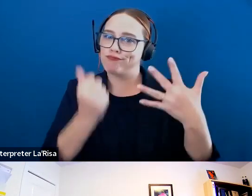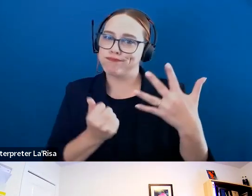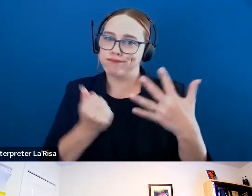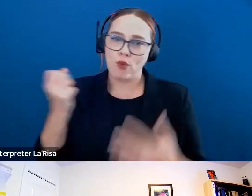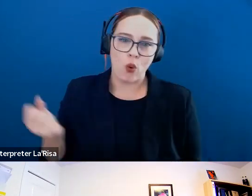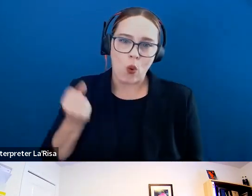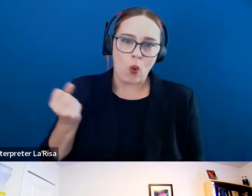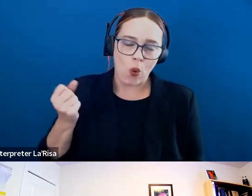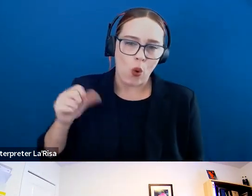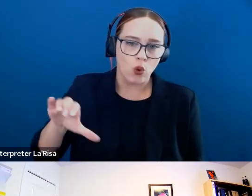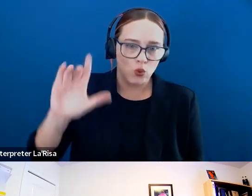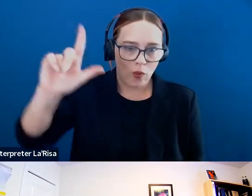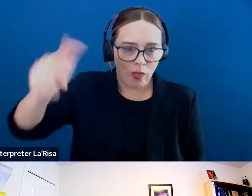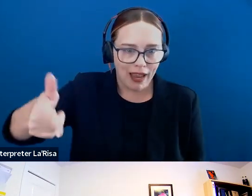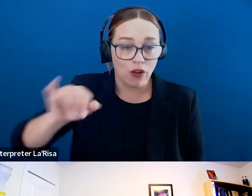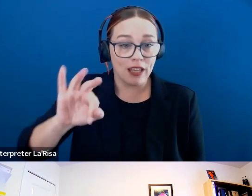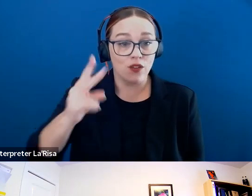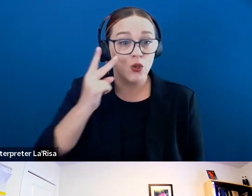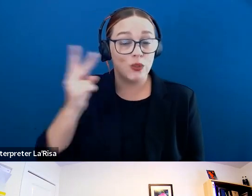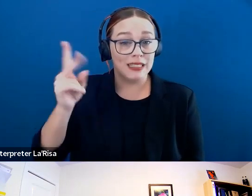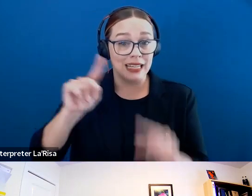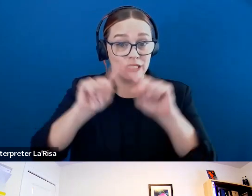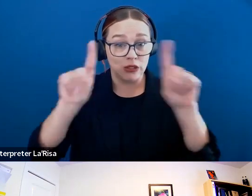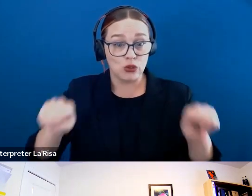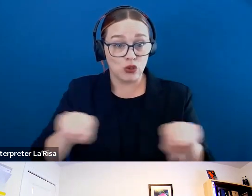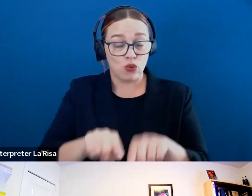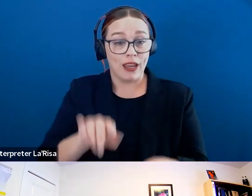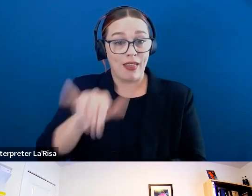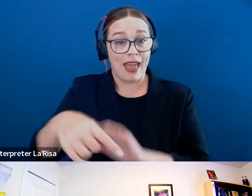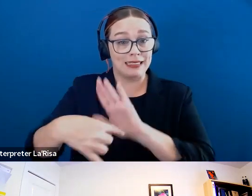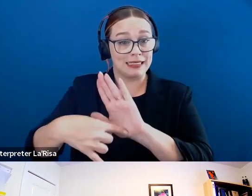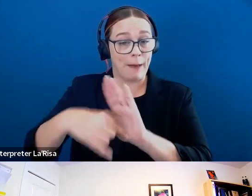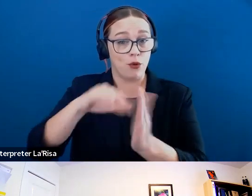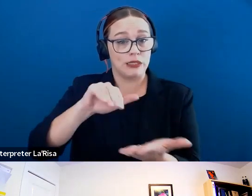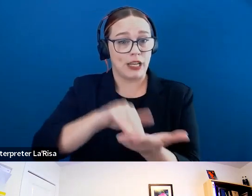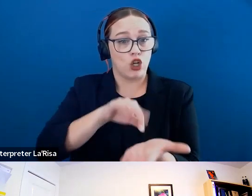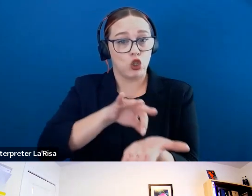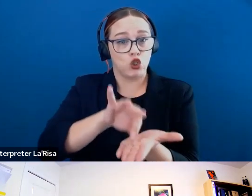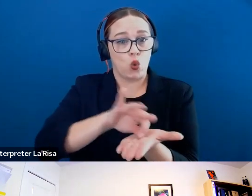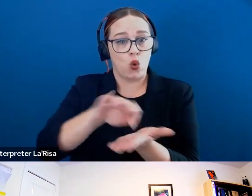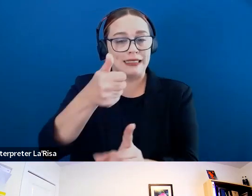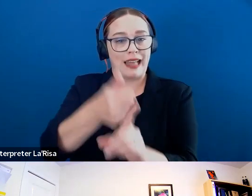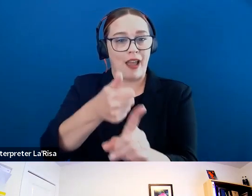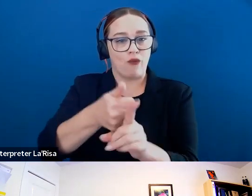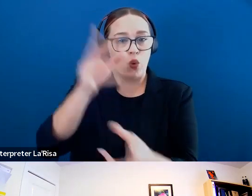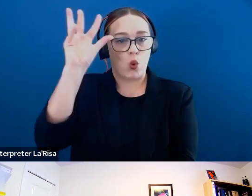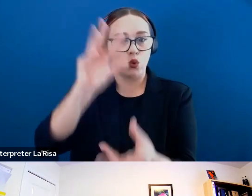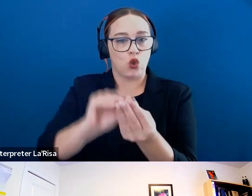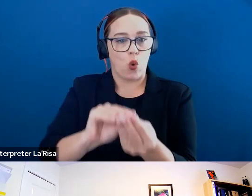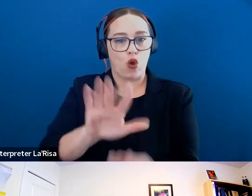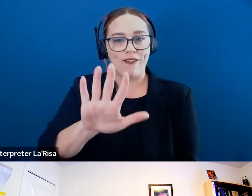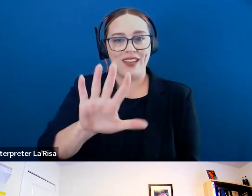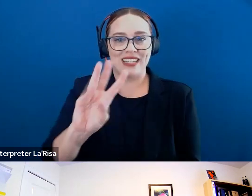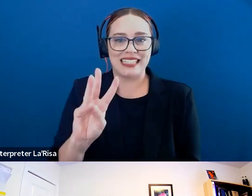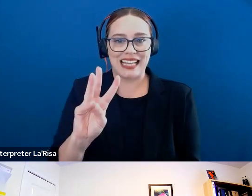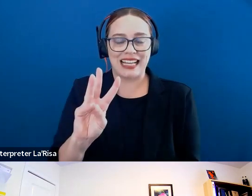screen where the sample center has scored itself, it gave itself a total score of 56